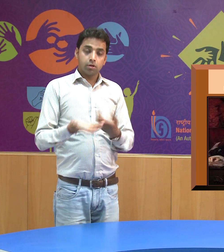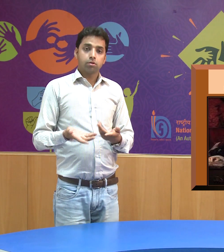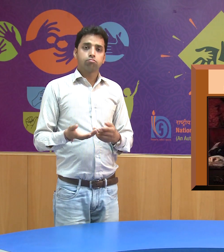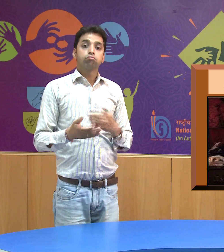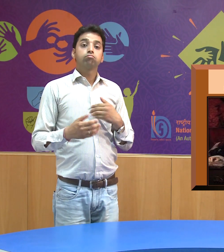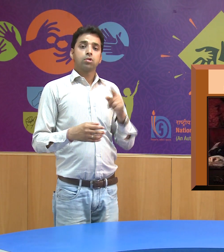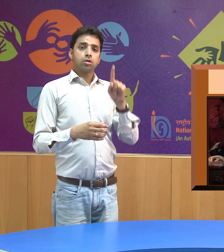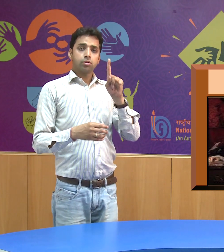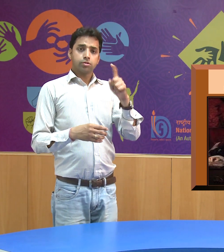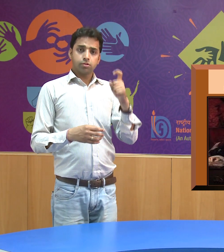1781.